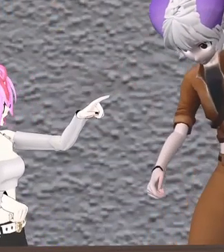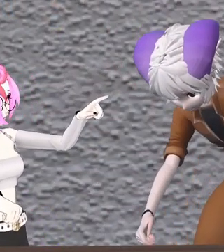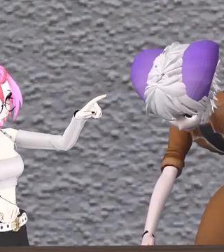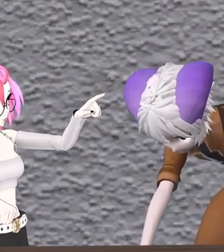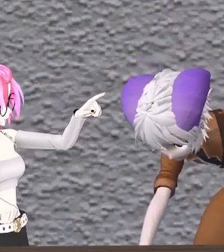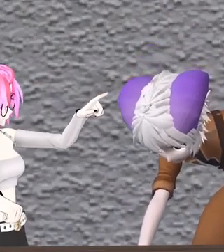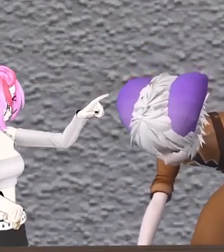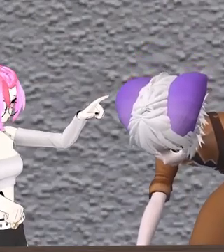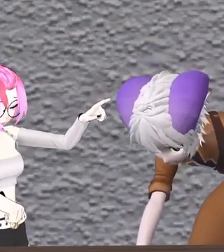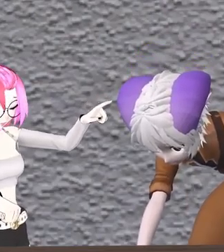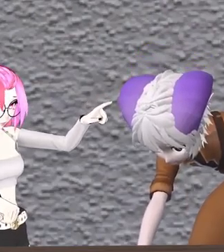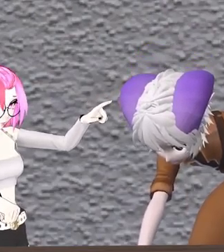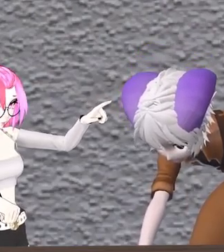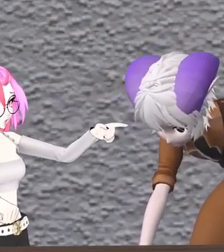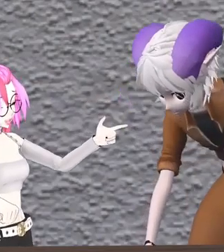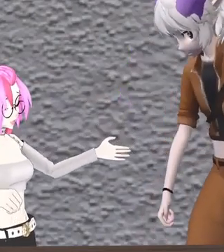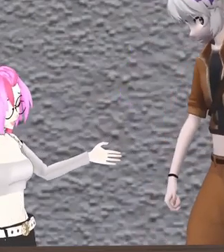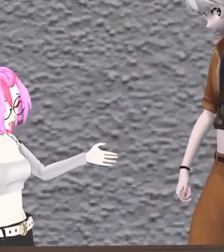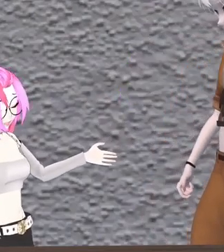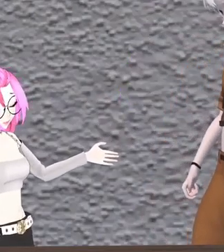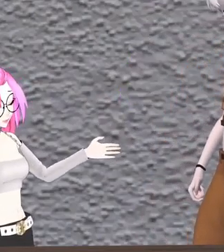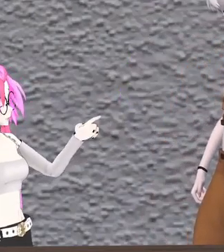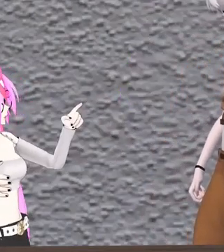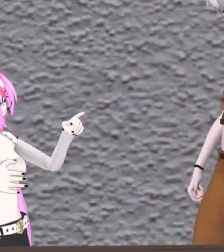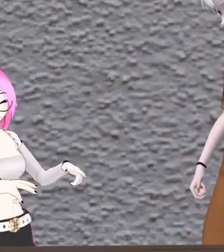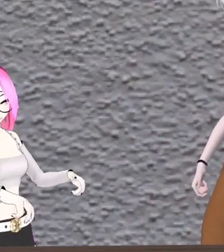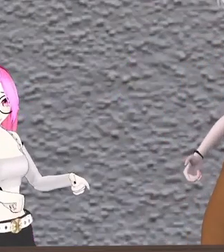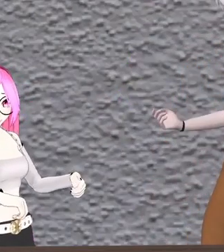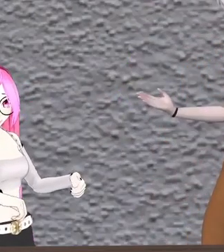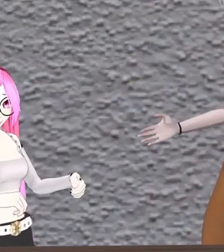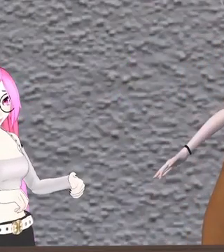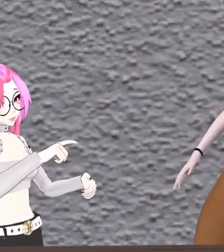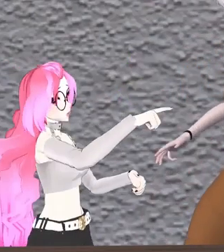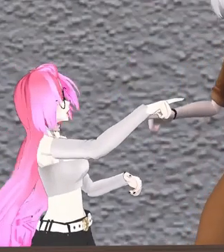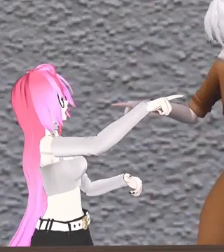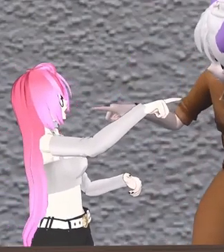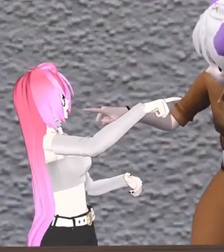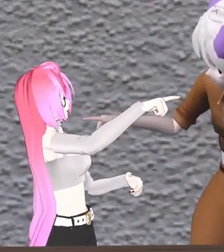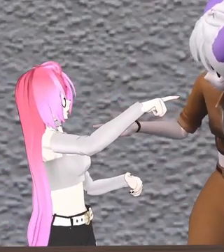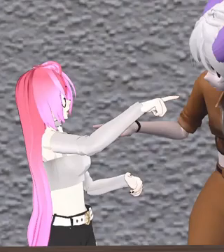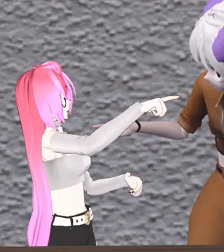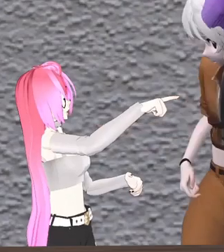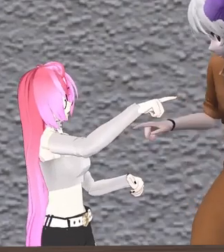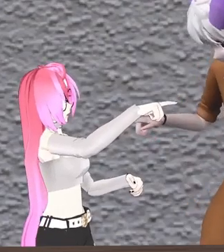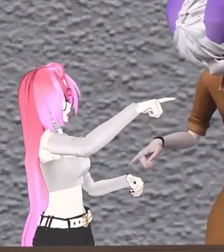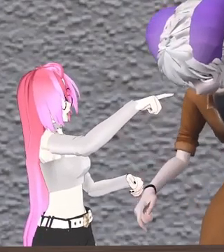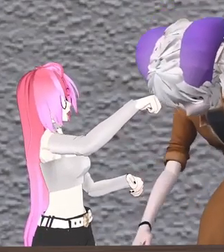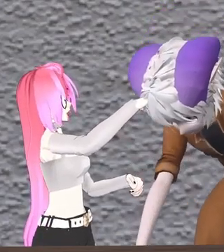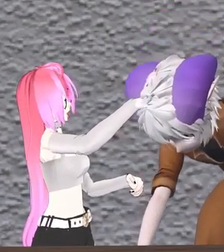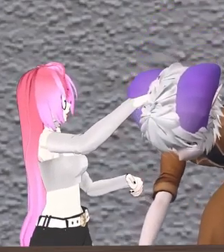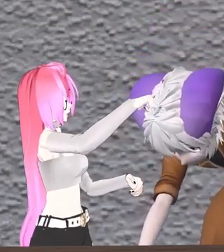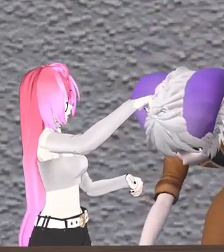corner. You already made it taco. Go sit in the corner. Think about what you did.